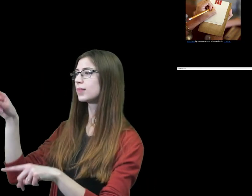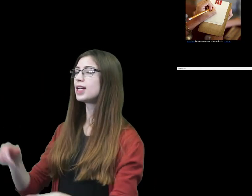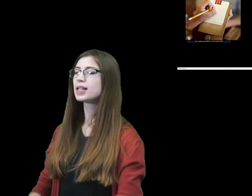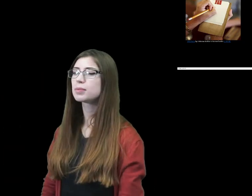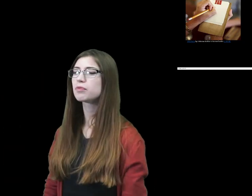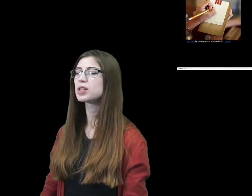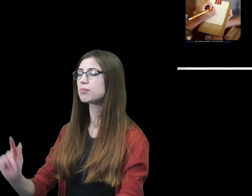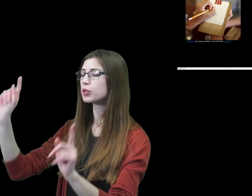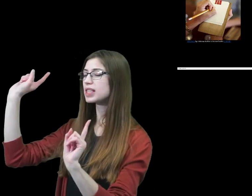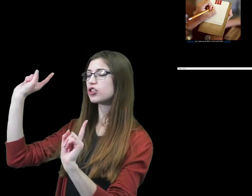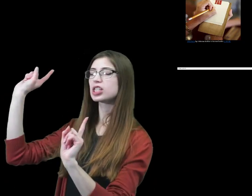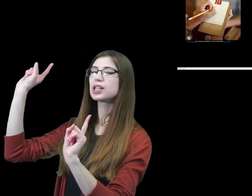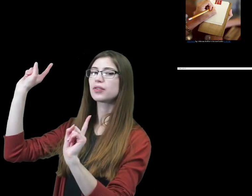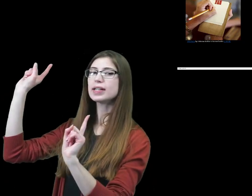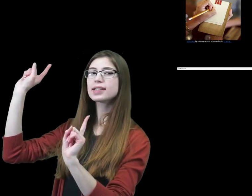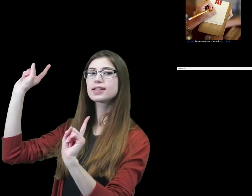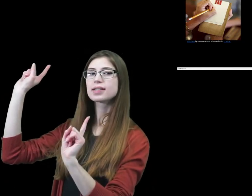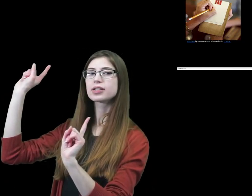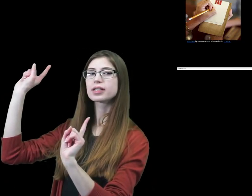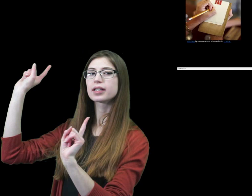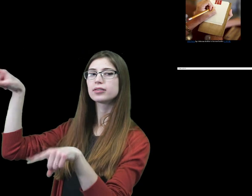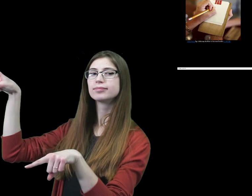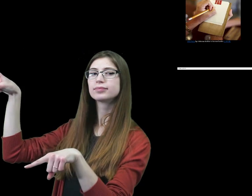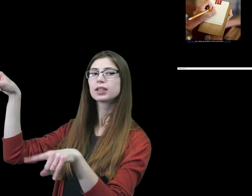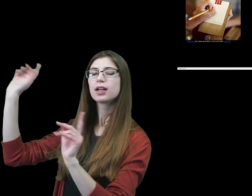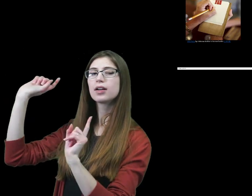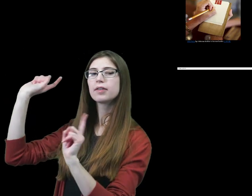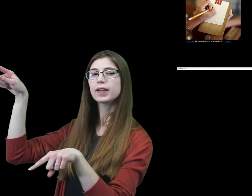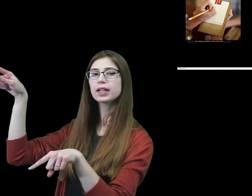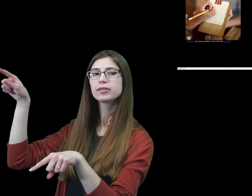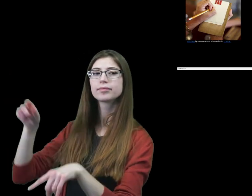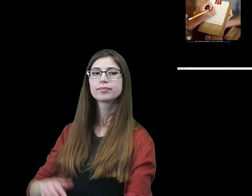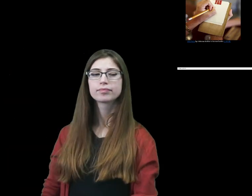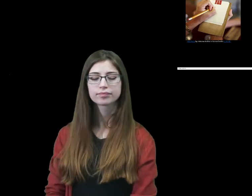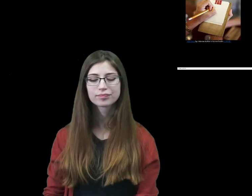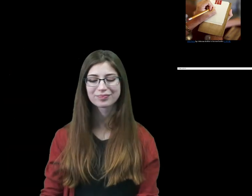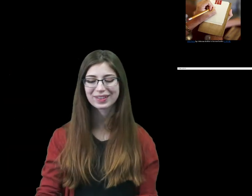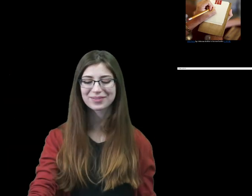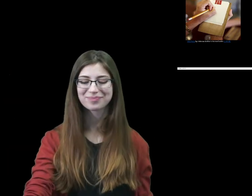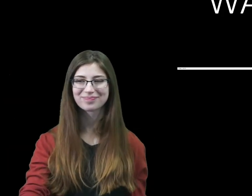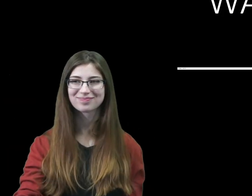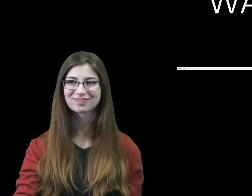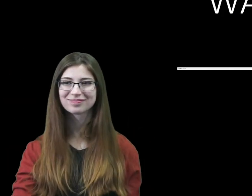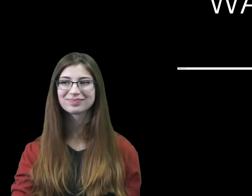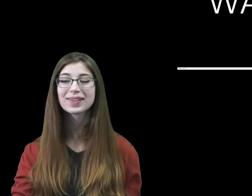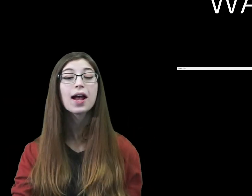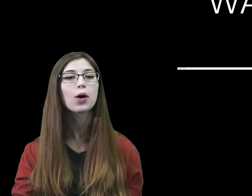This movement is mostly just in your wrists, so just a little flick. Okay.